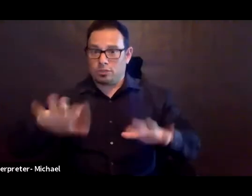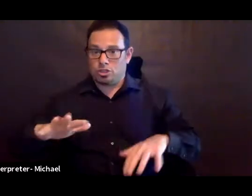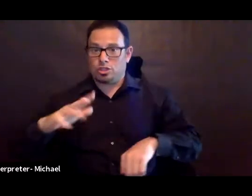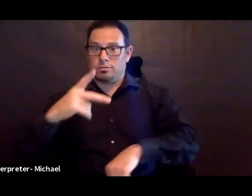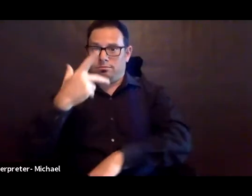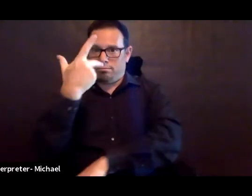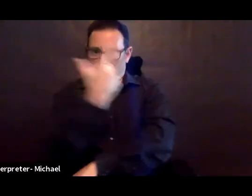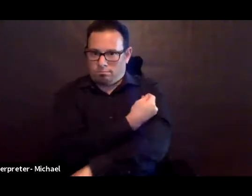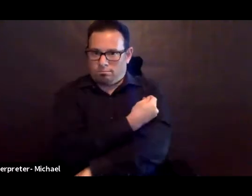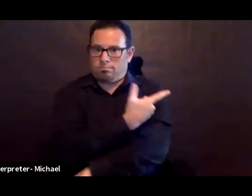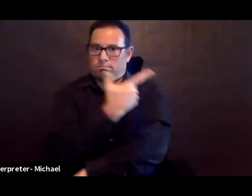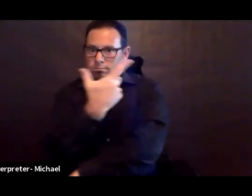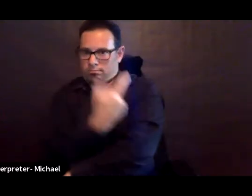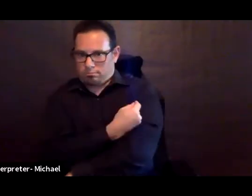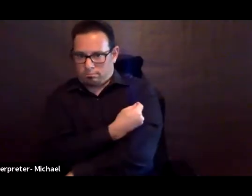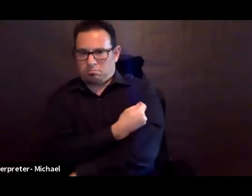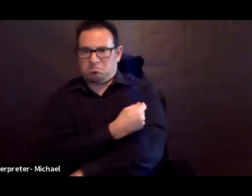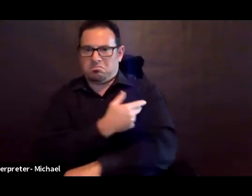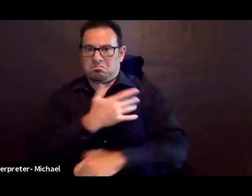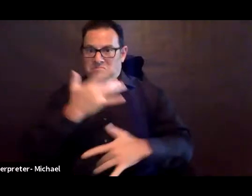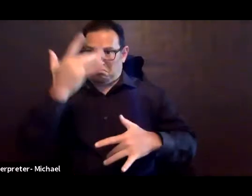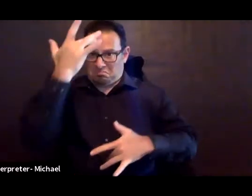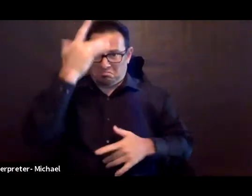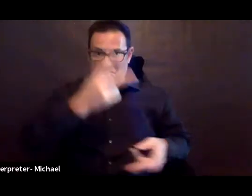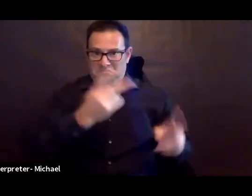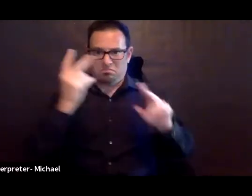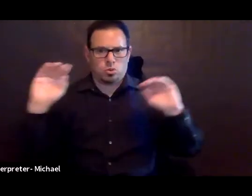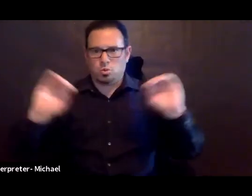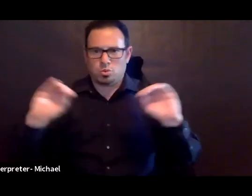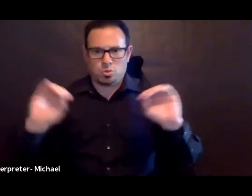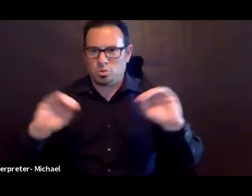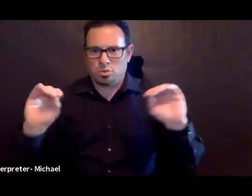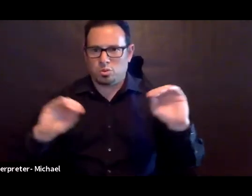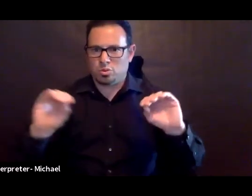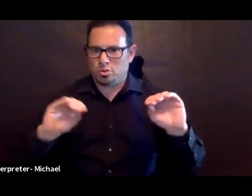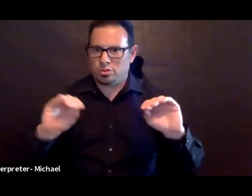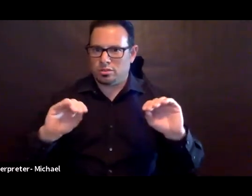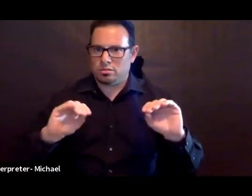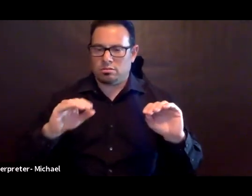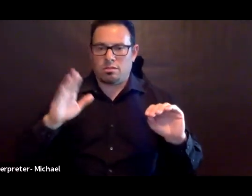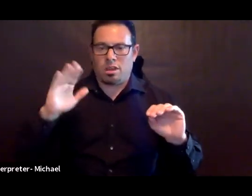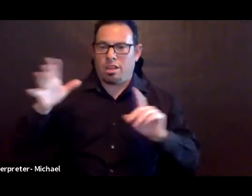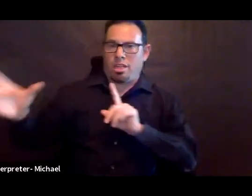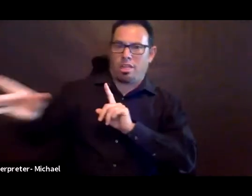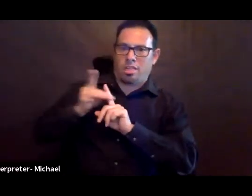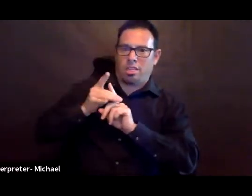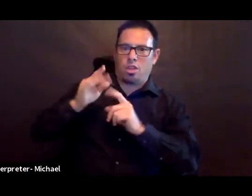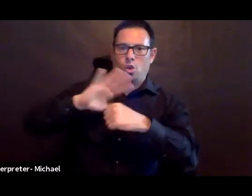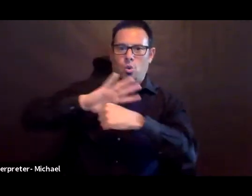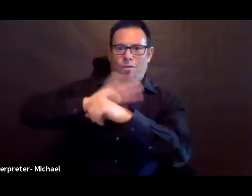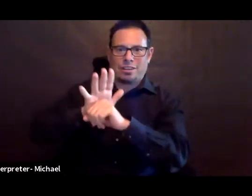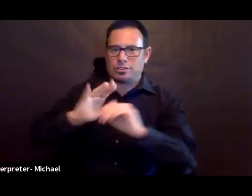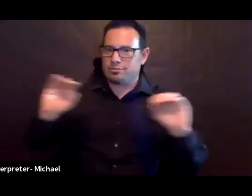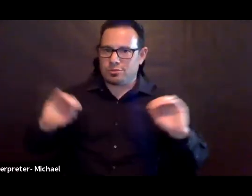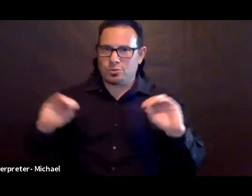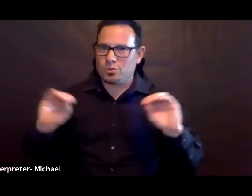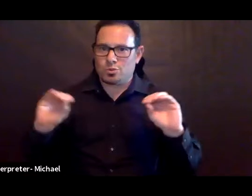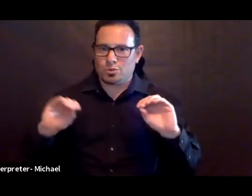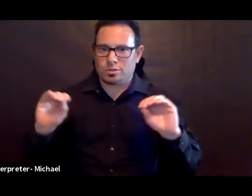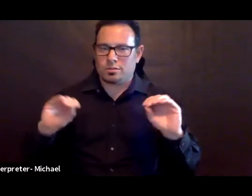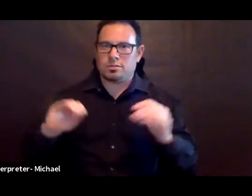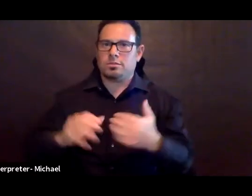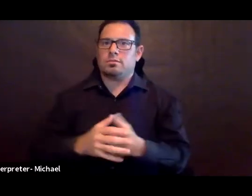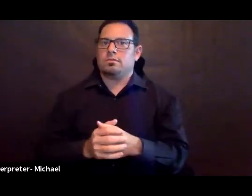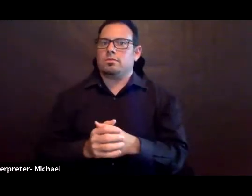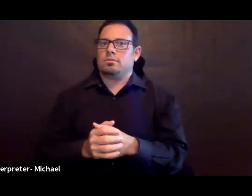doing, but it's well within the range of what we would expect with a vaccine that is very